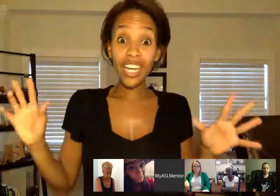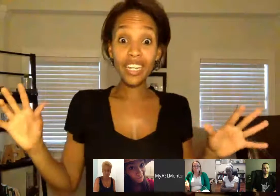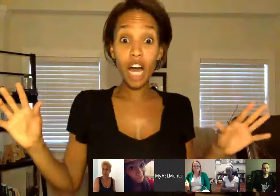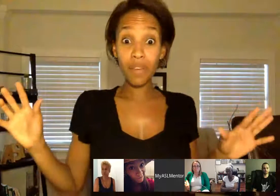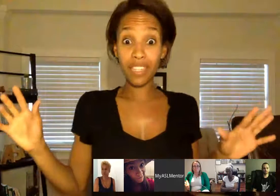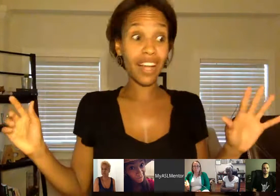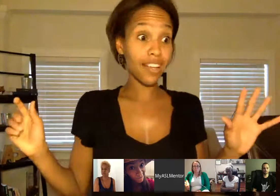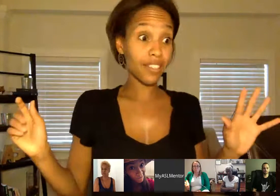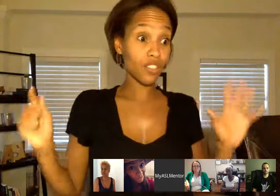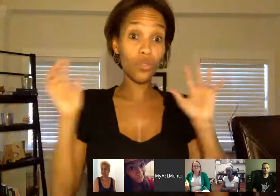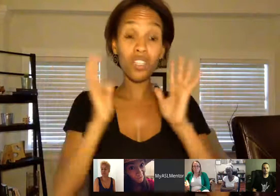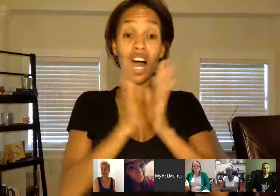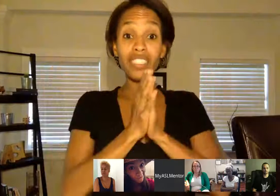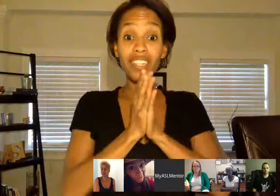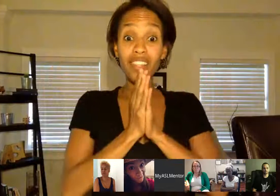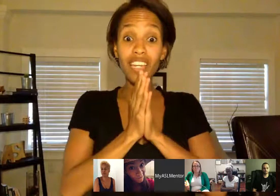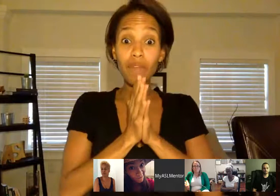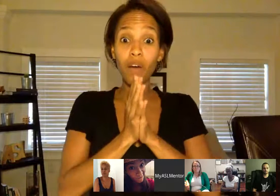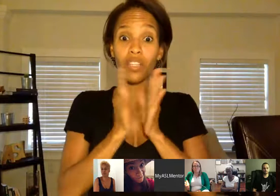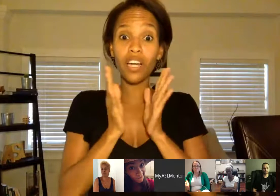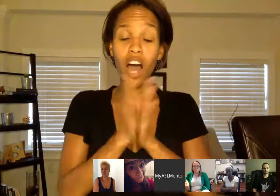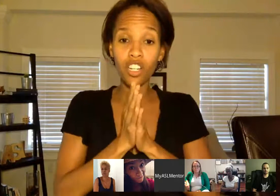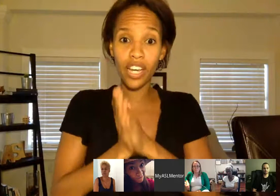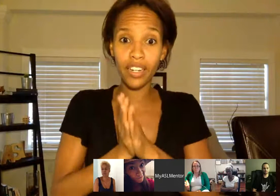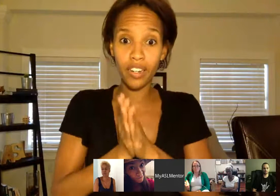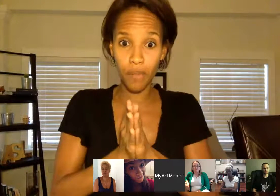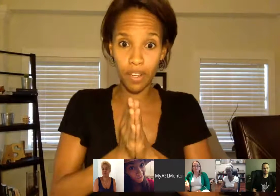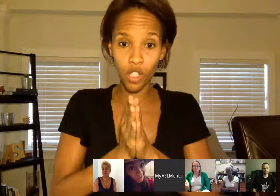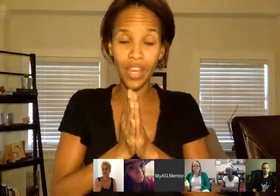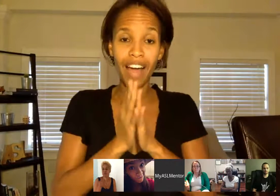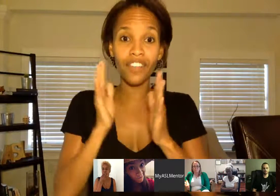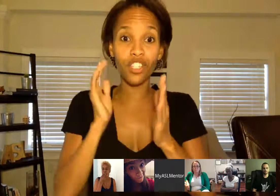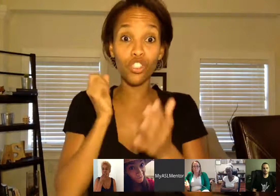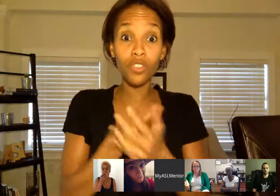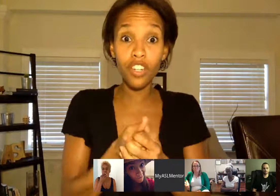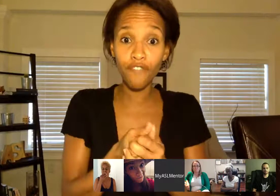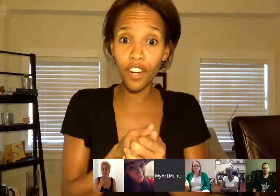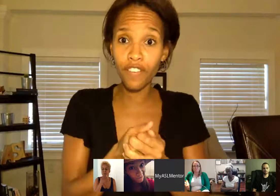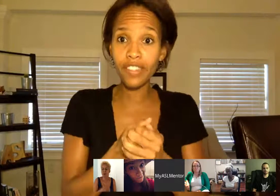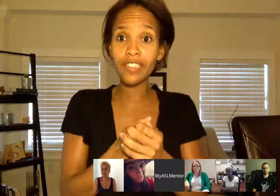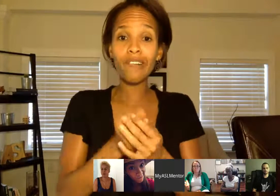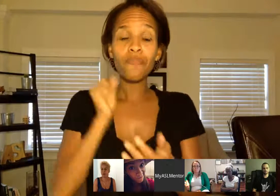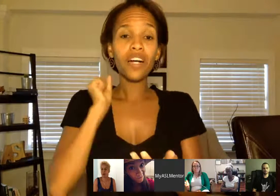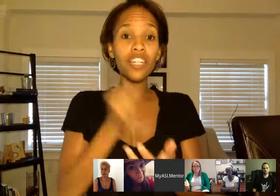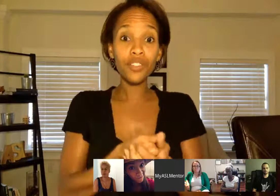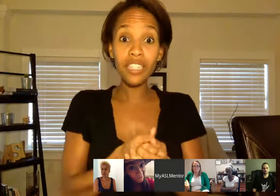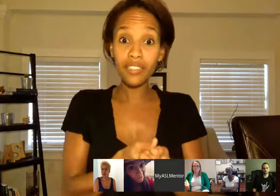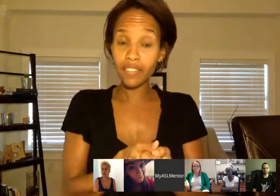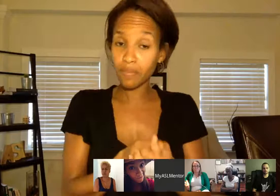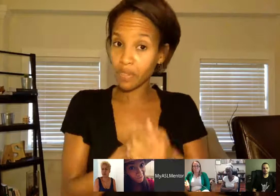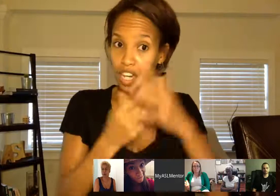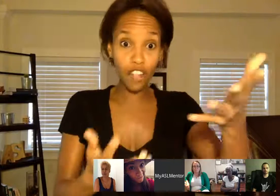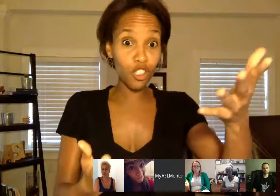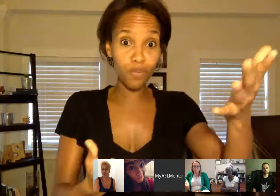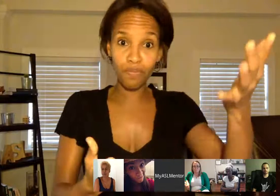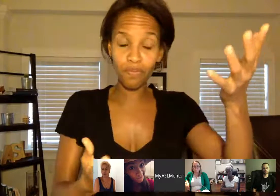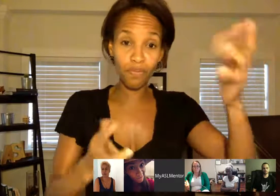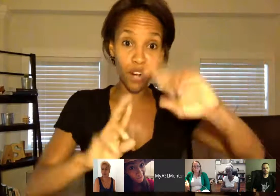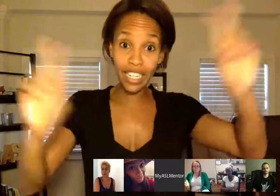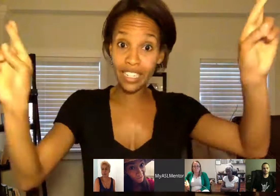College economics classes. So lots to think about with college economics. So we have the student in front of us, clearly